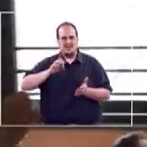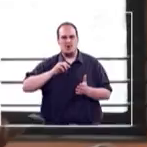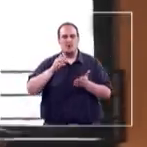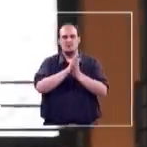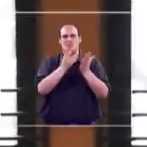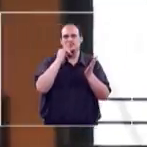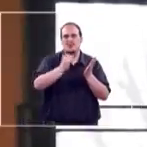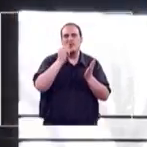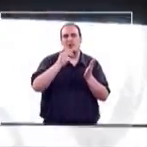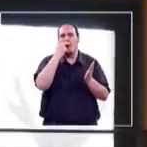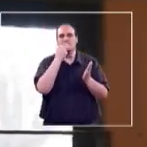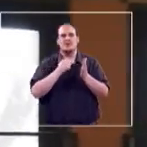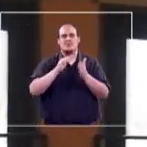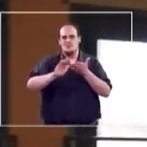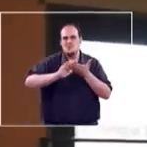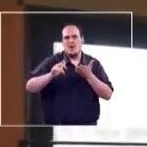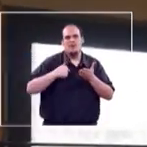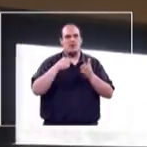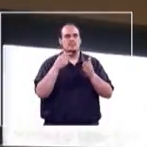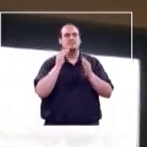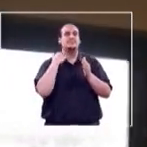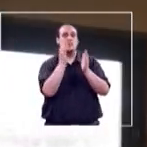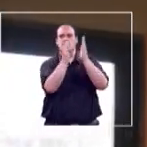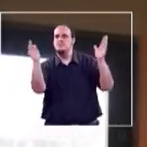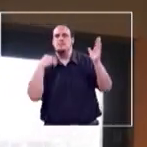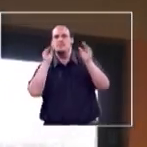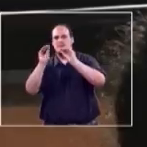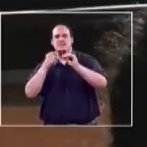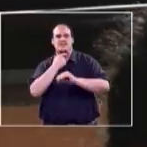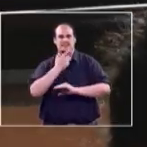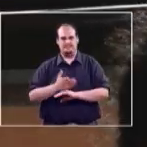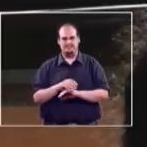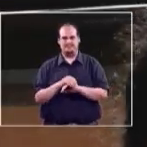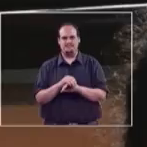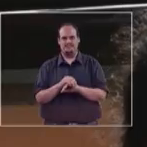children, and further expansion is also planned.